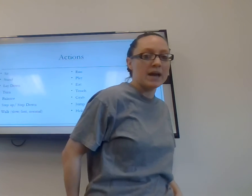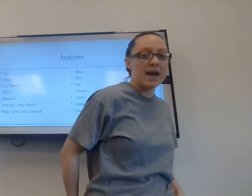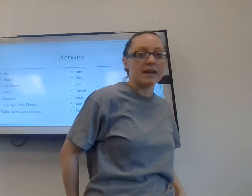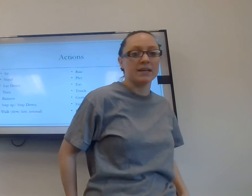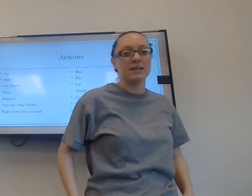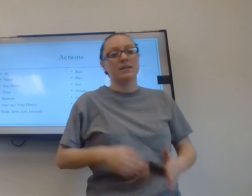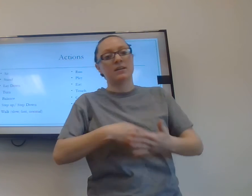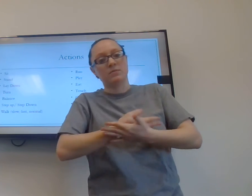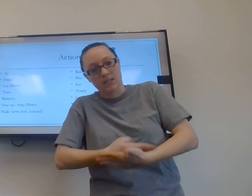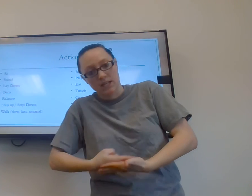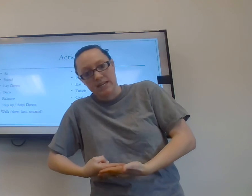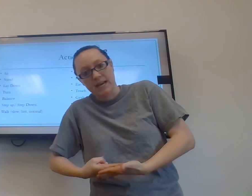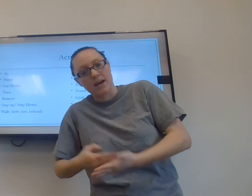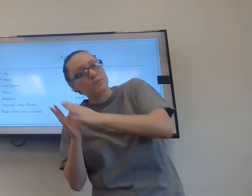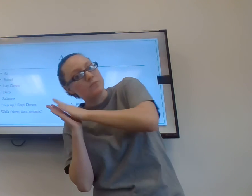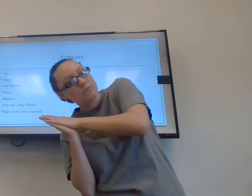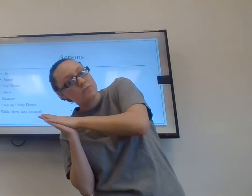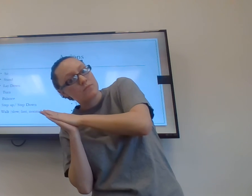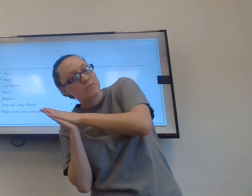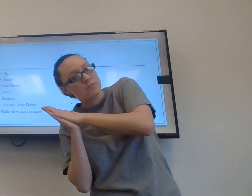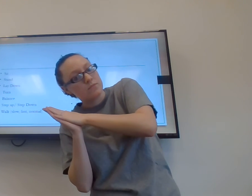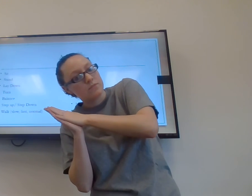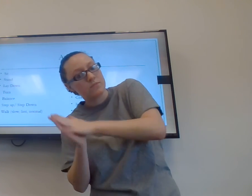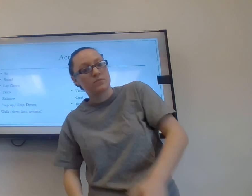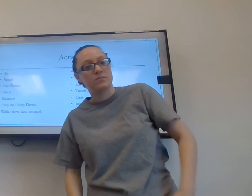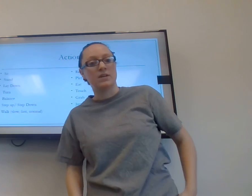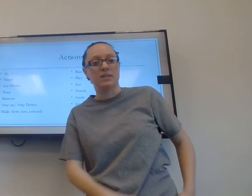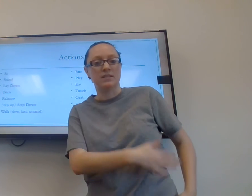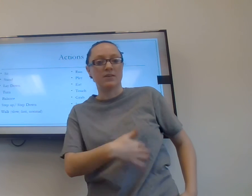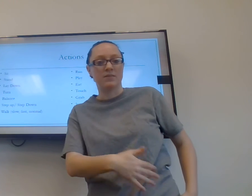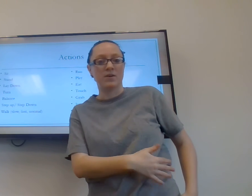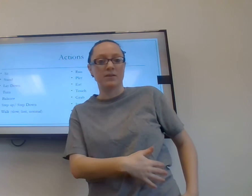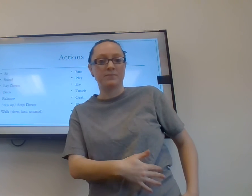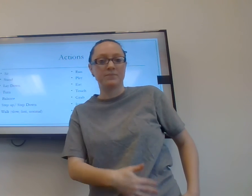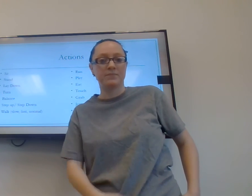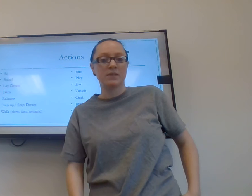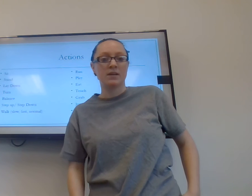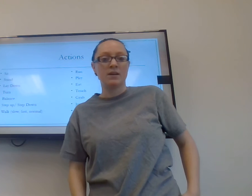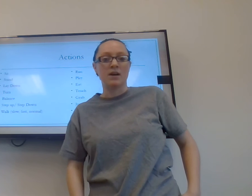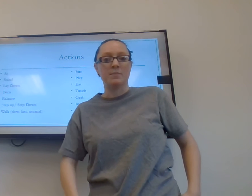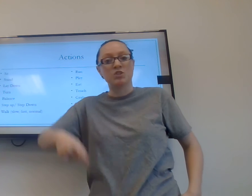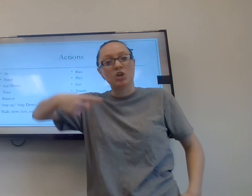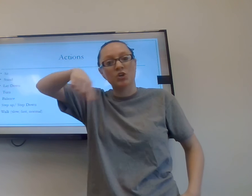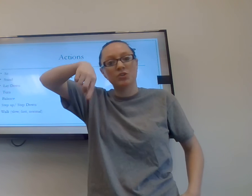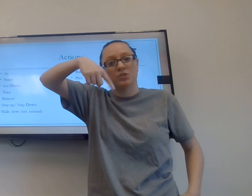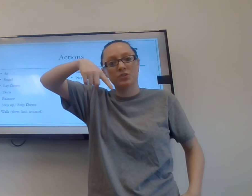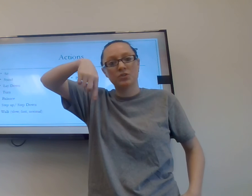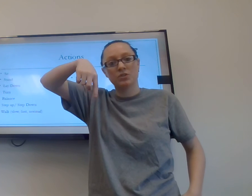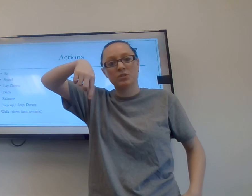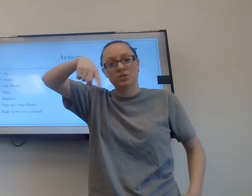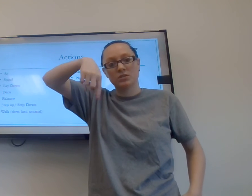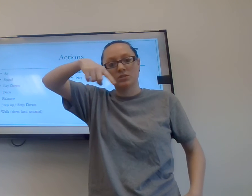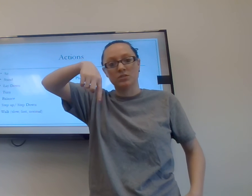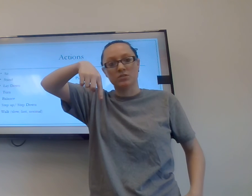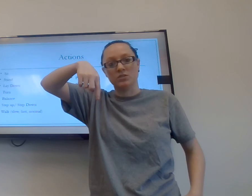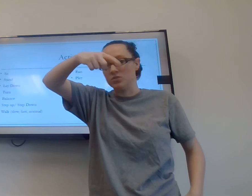back. You lay down and then tell them where. Turn. So you just